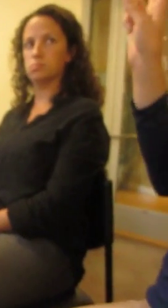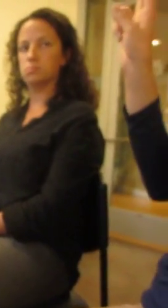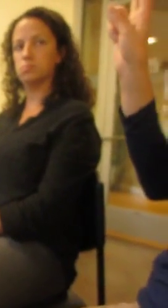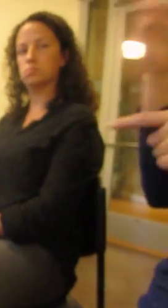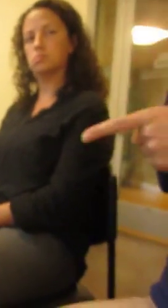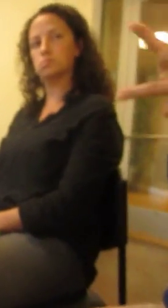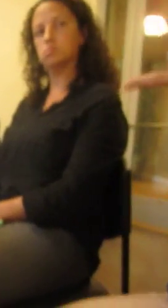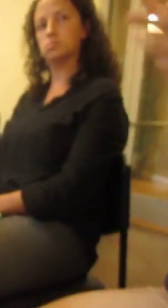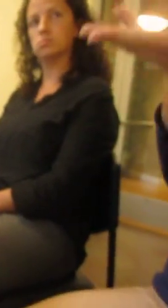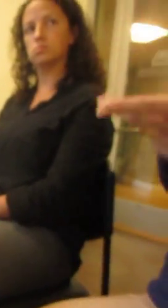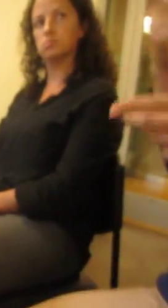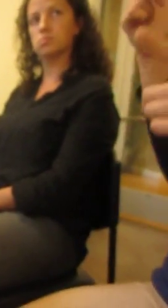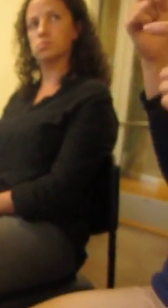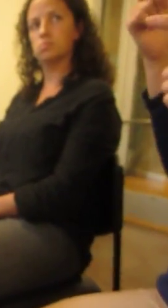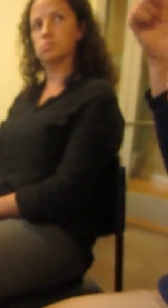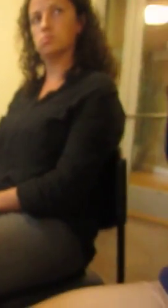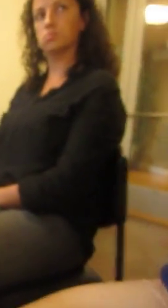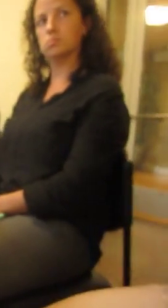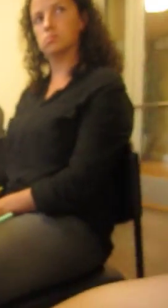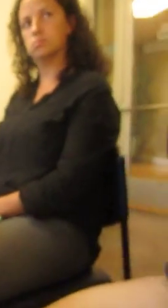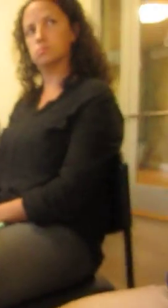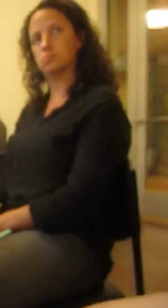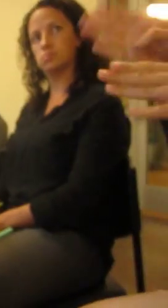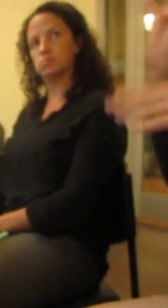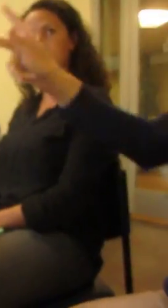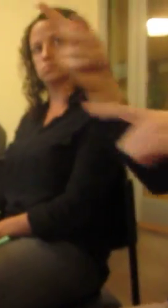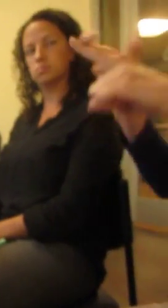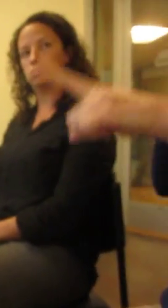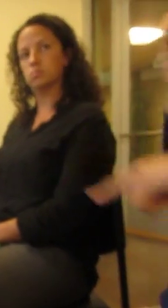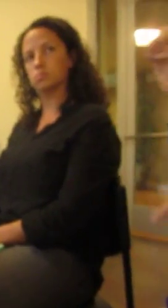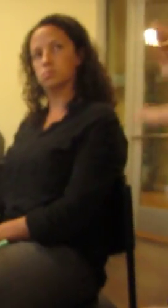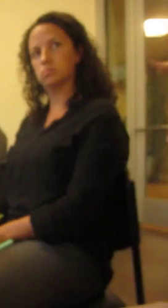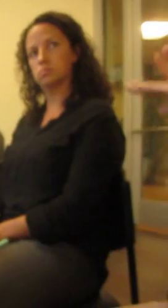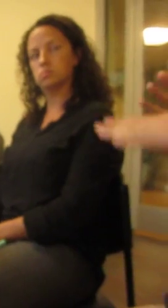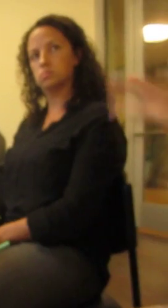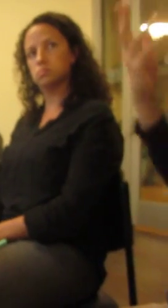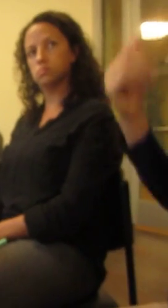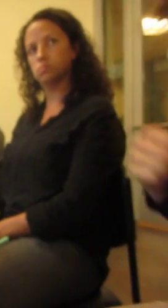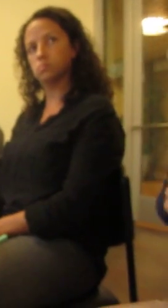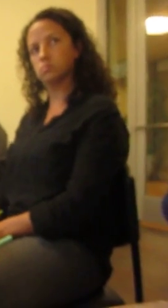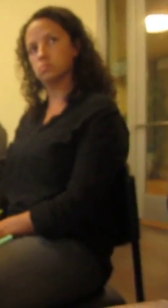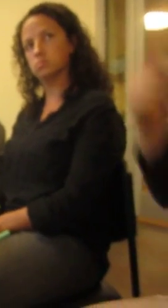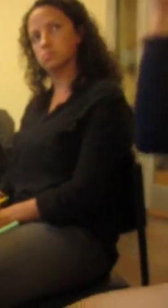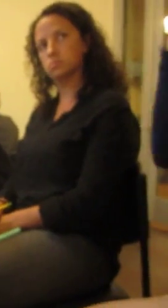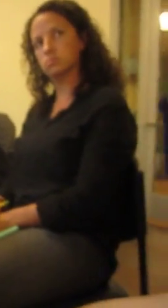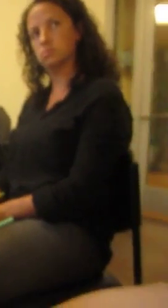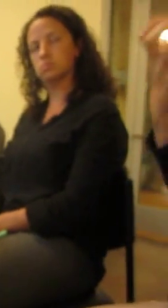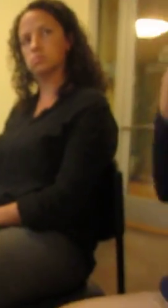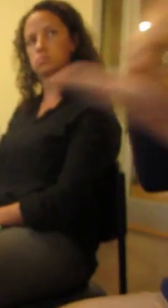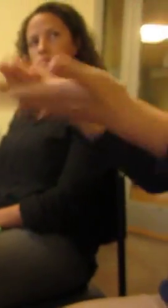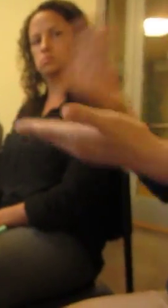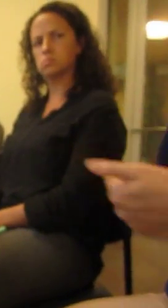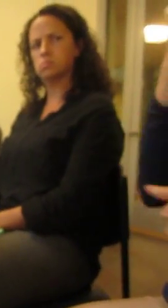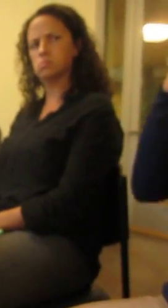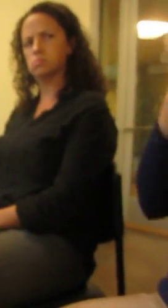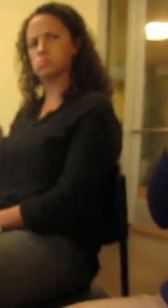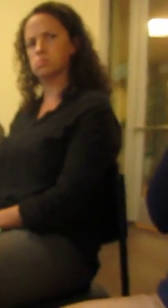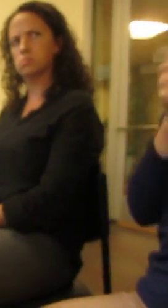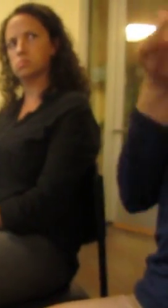I'm so don't wait to get back home. But and then but it we wasn't real have to deal with the most fundamental